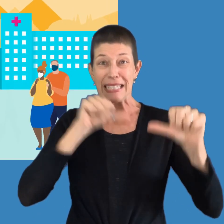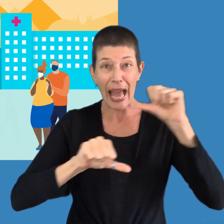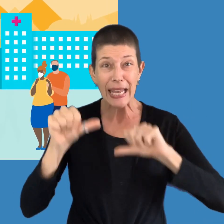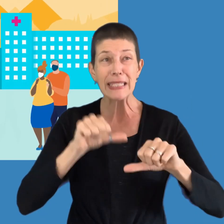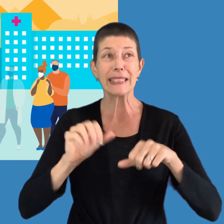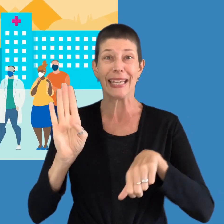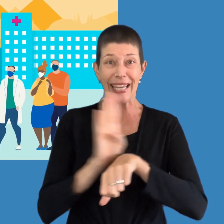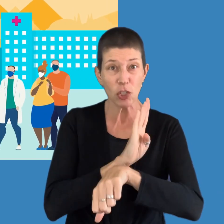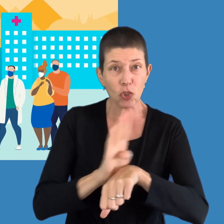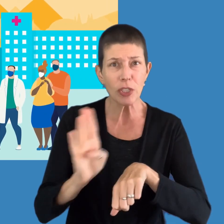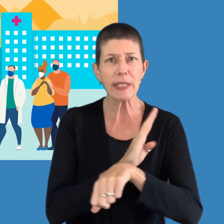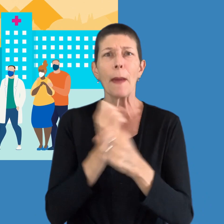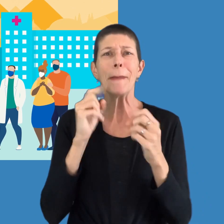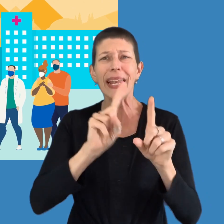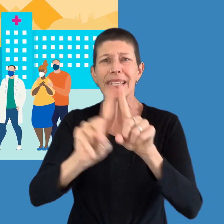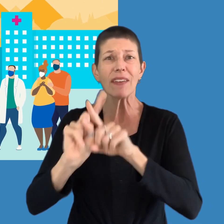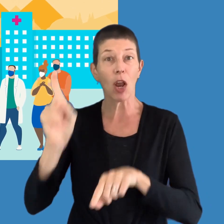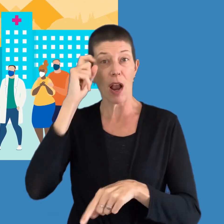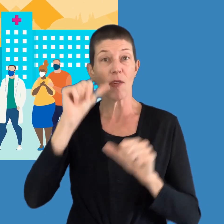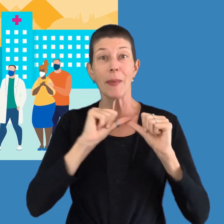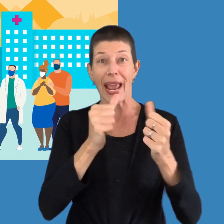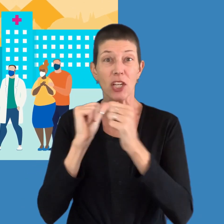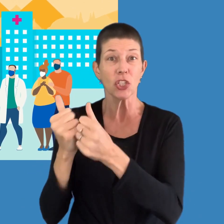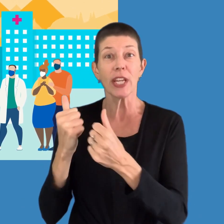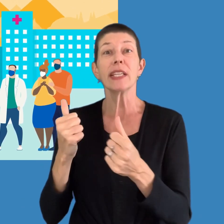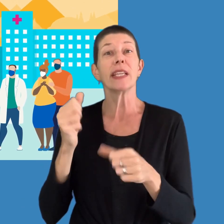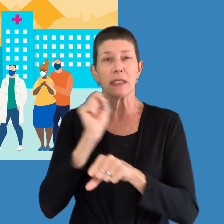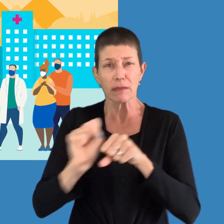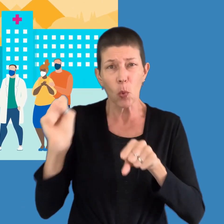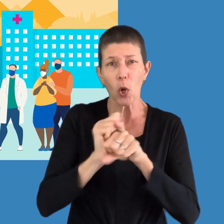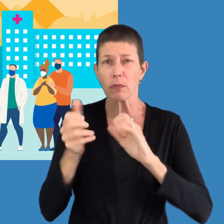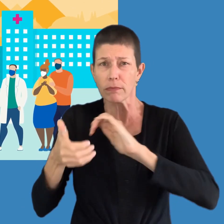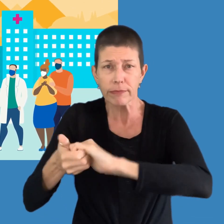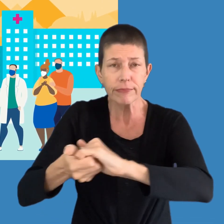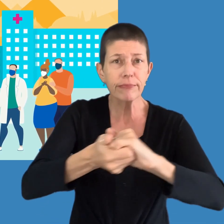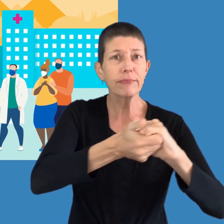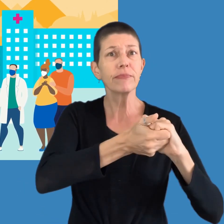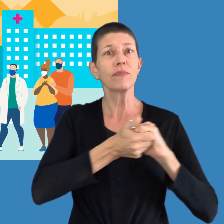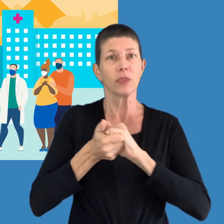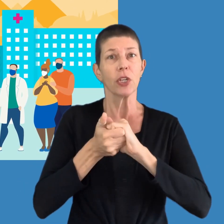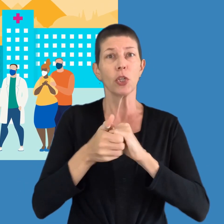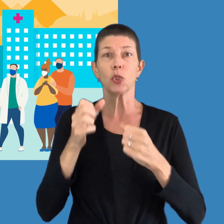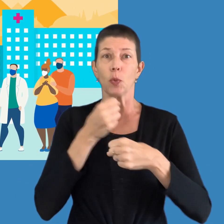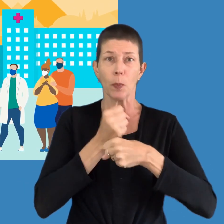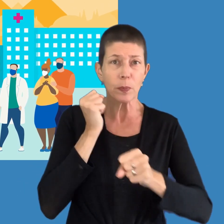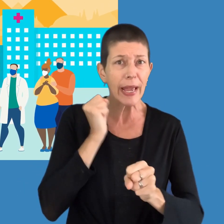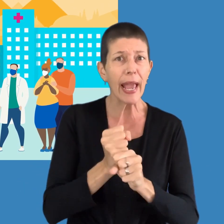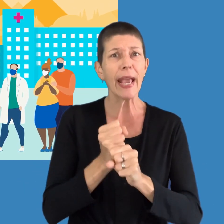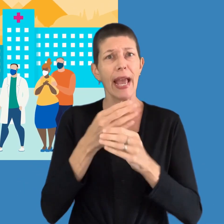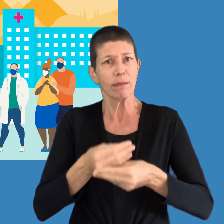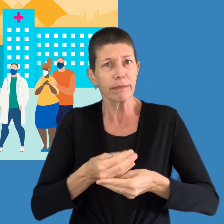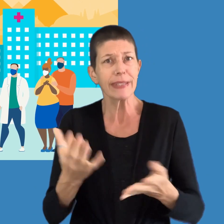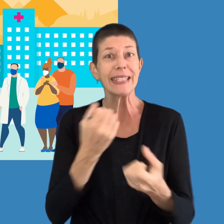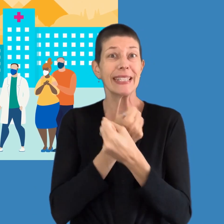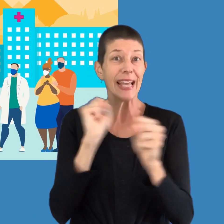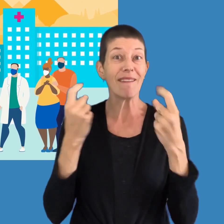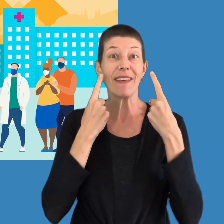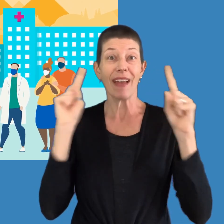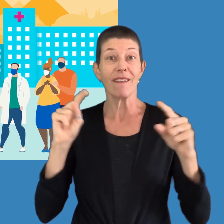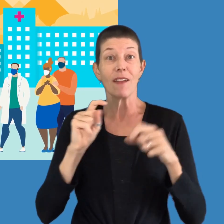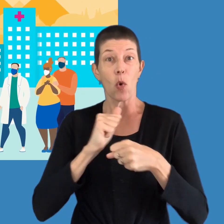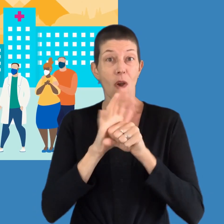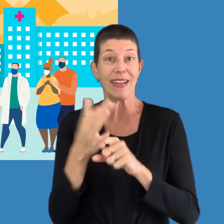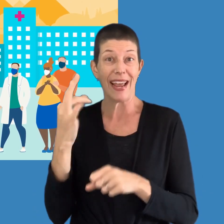advances, science, industry, and dozens of government agencies have been able to work together to produce and deliver safe